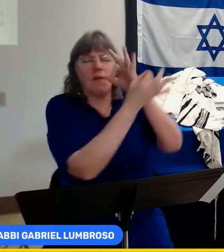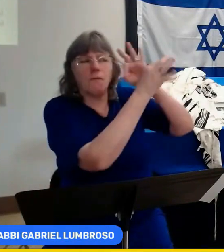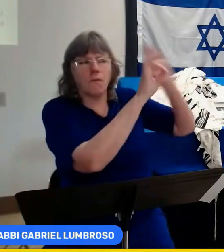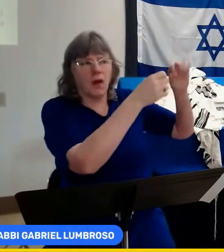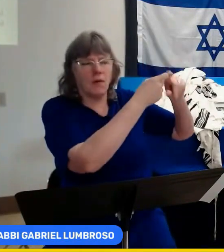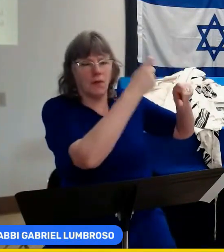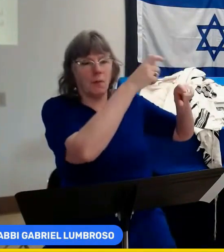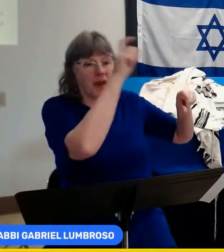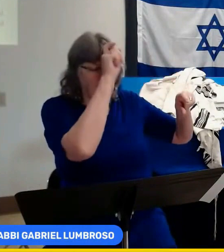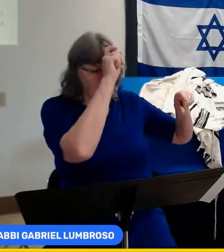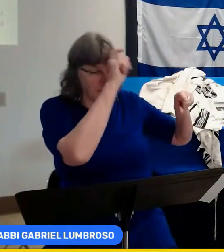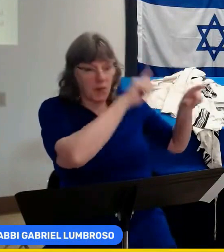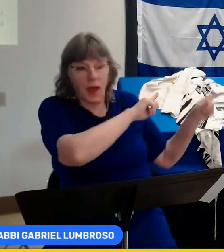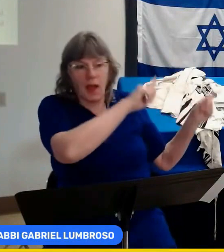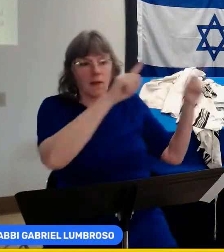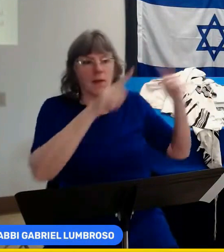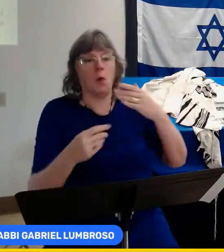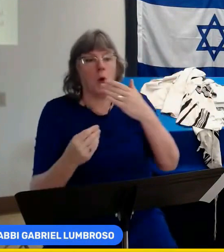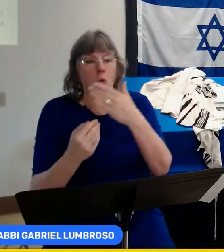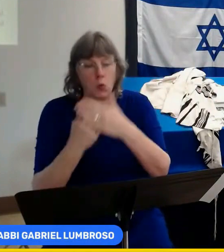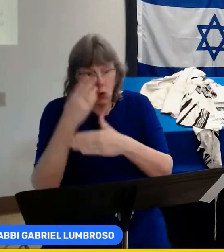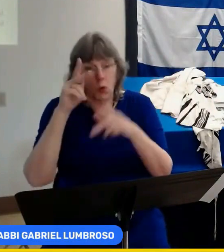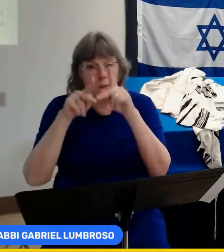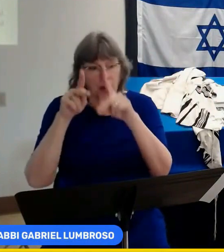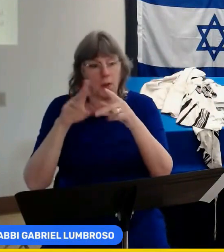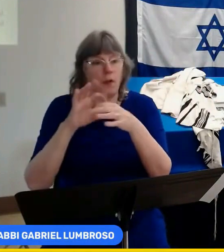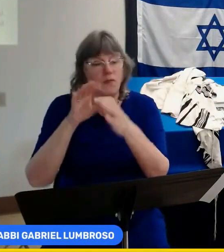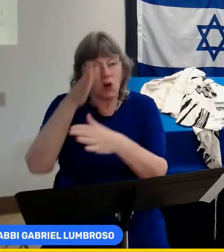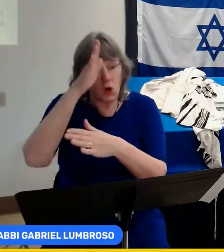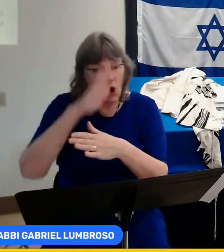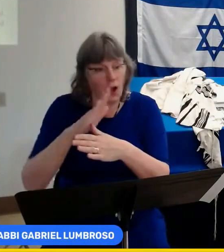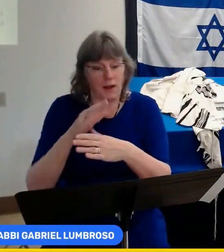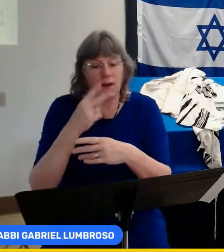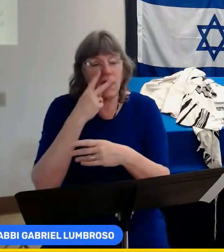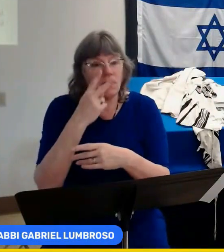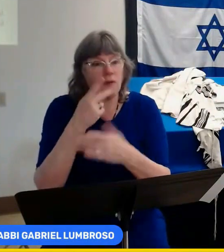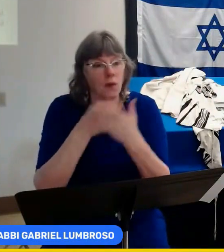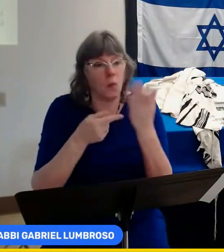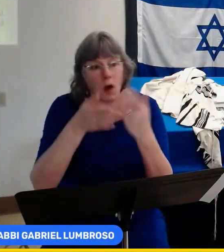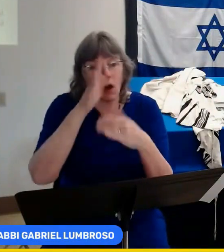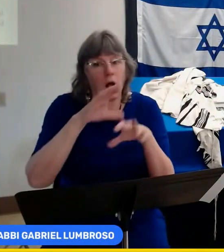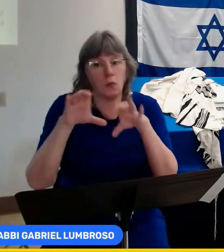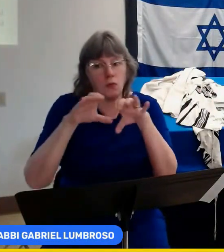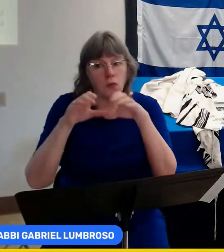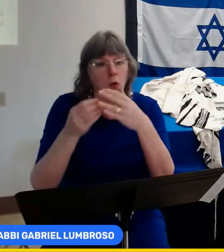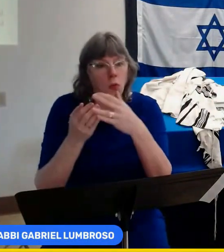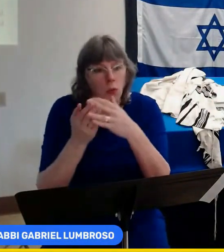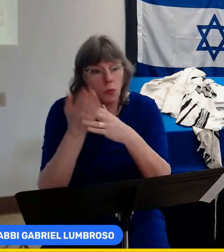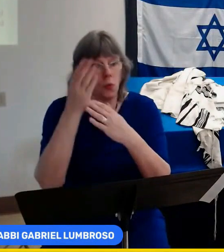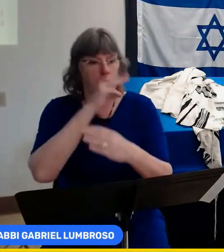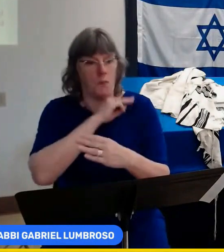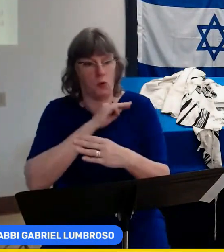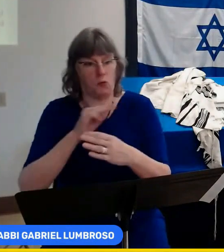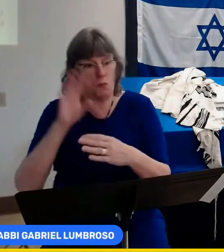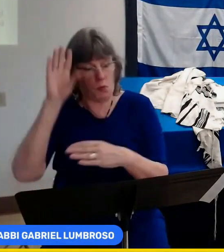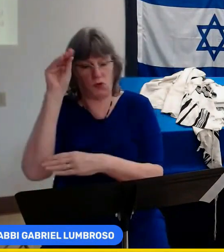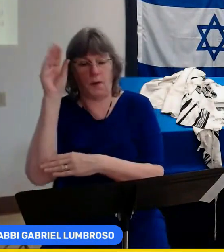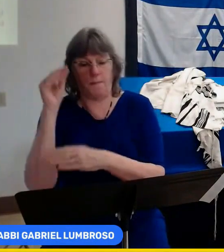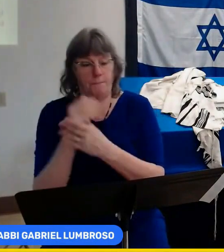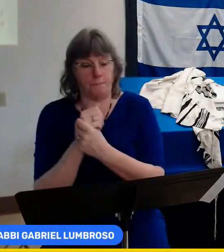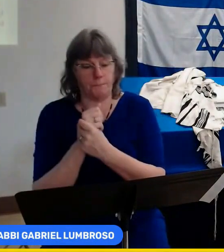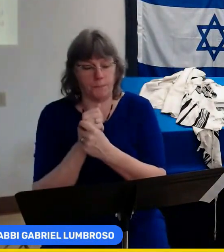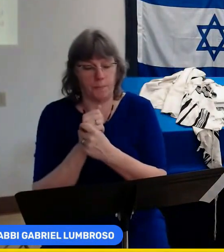Messiah in the name of. They saw what God was doing through Moses. It's the same idea.